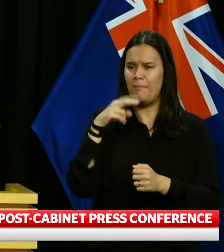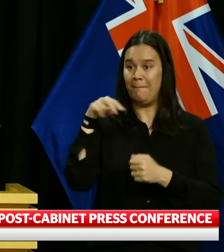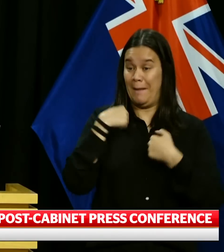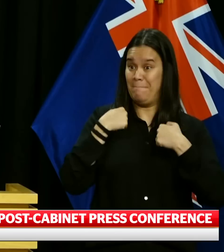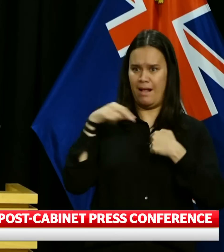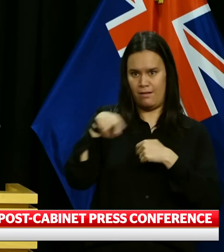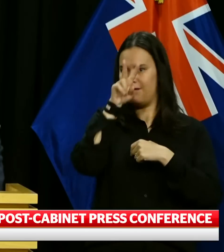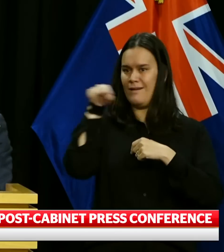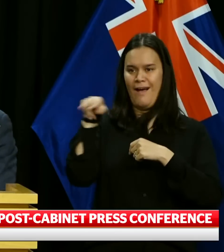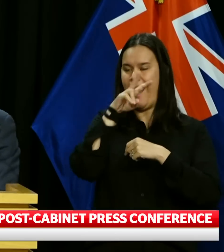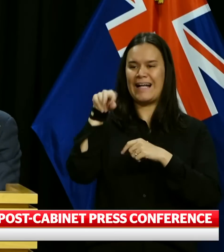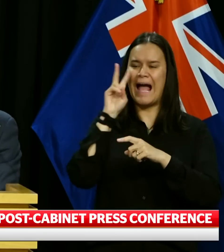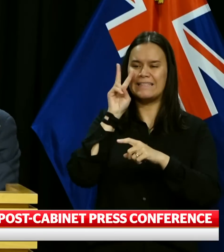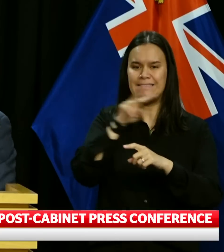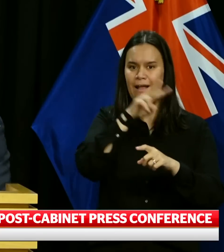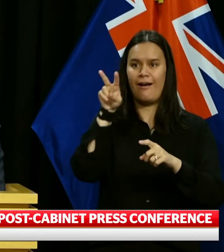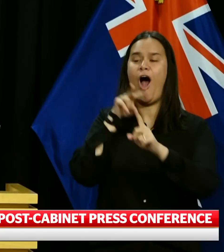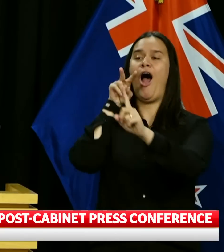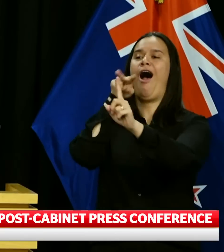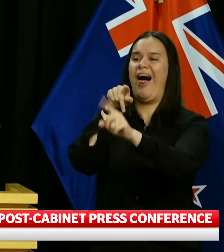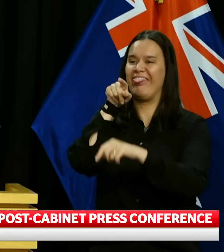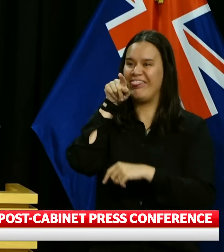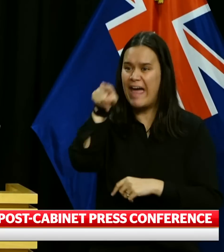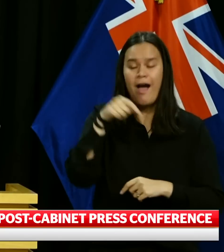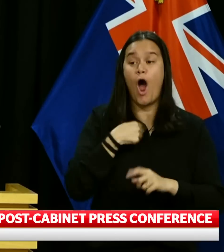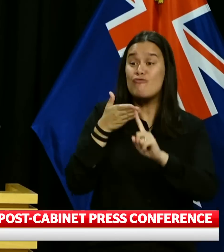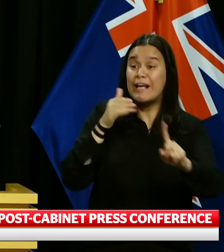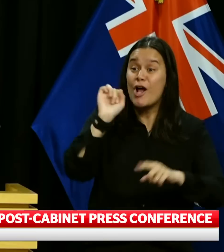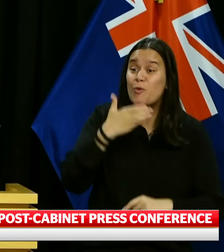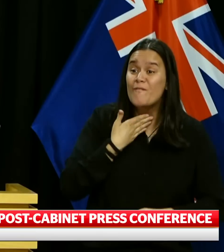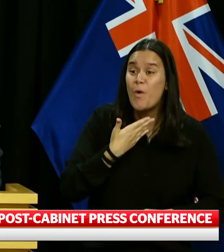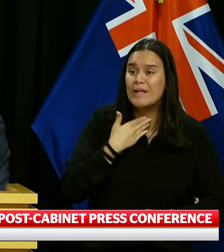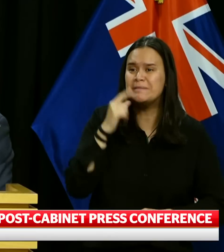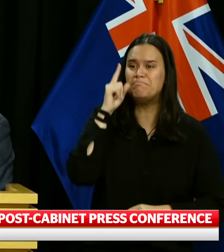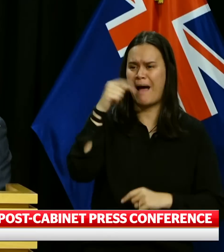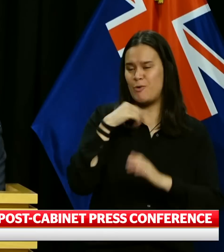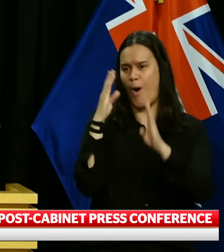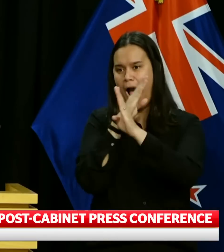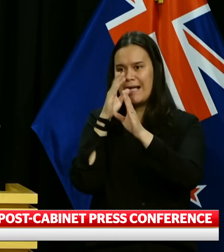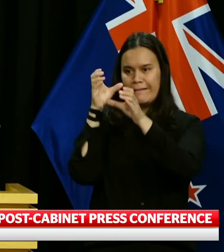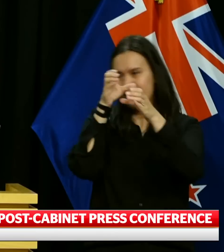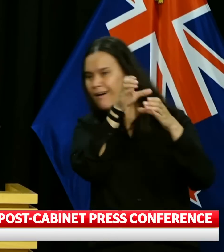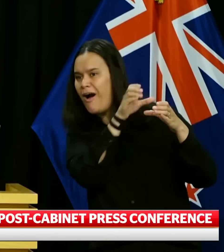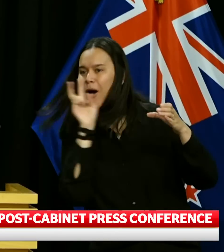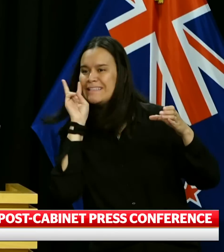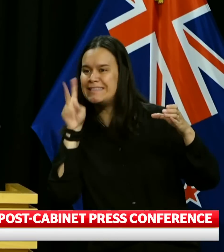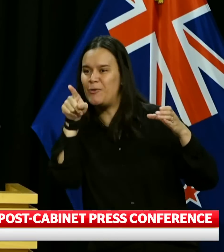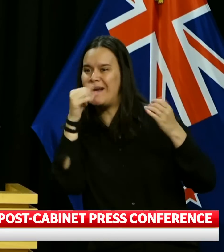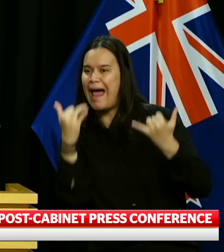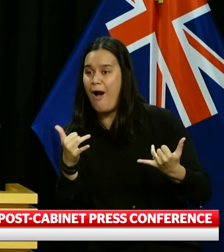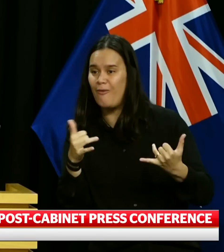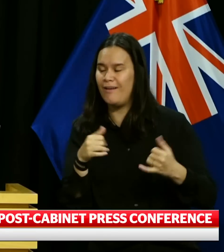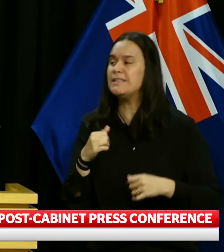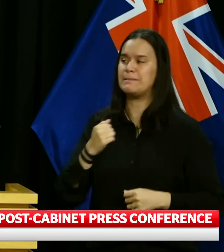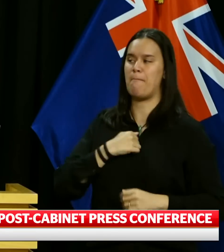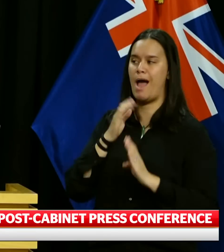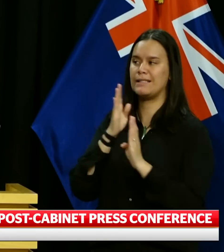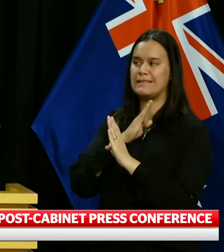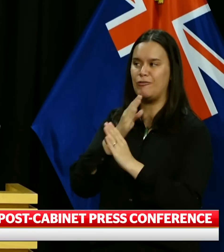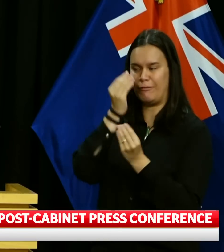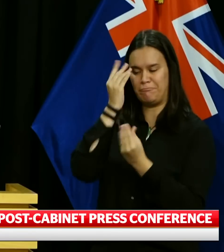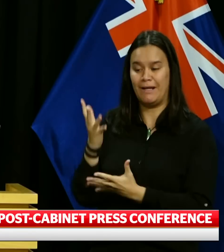see you. You're hiding behind the pillar. I recognised the voice, but I just couldn't see you. Right. It's my secret. Did the